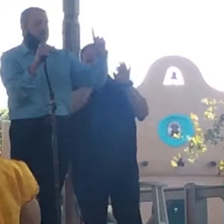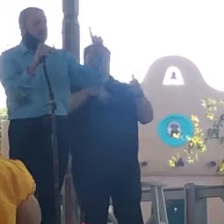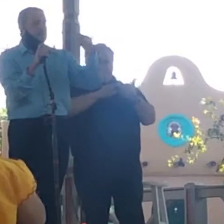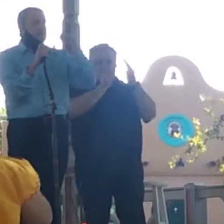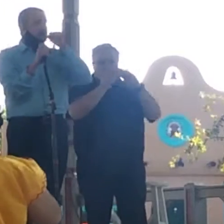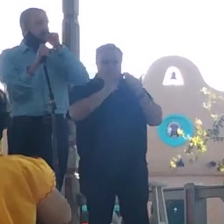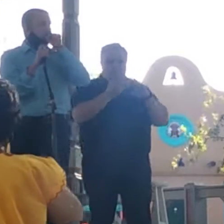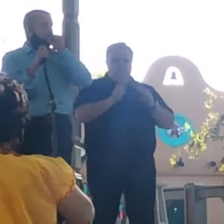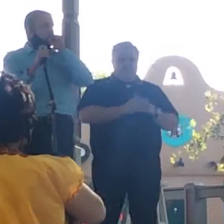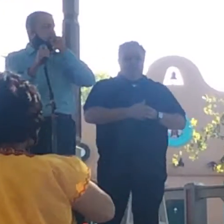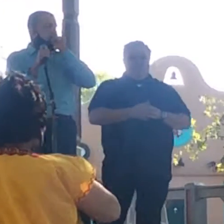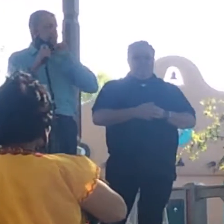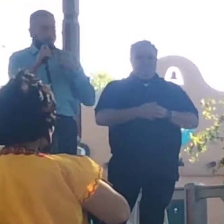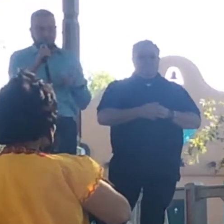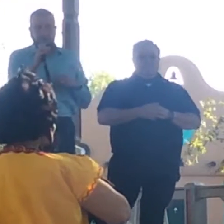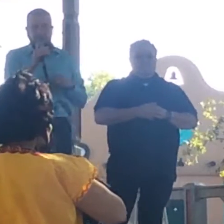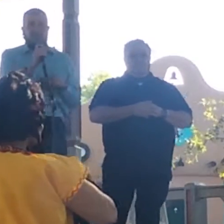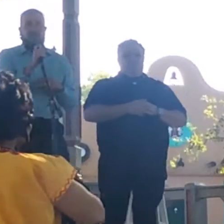community.